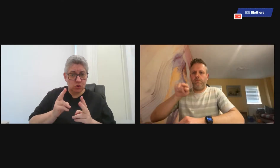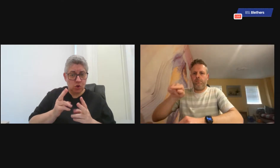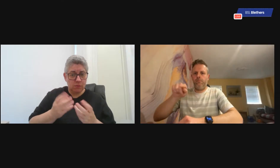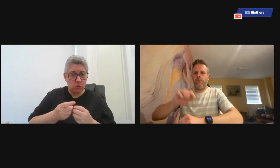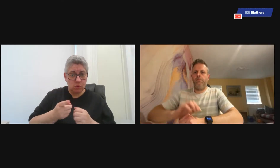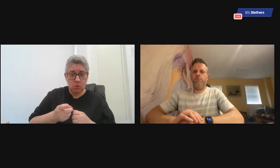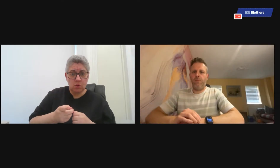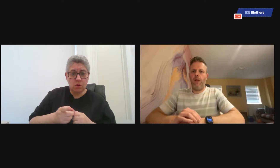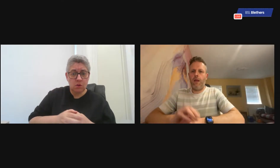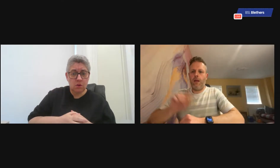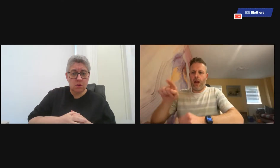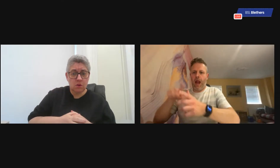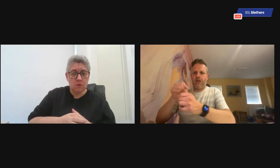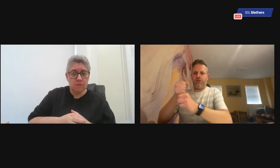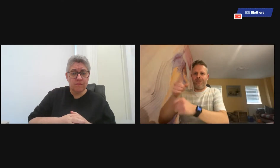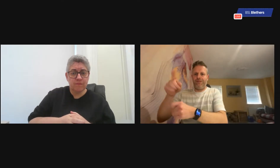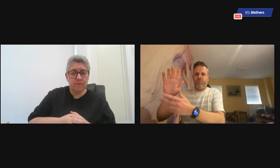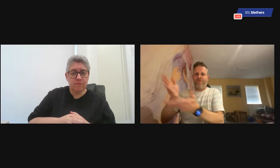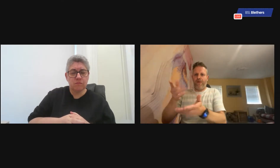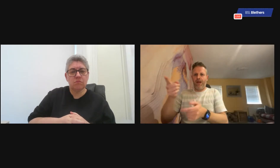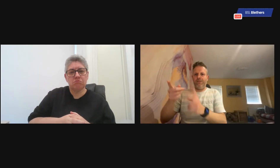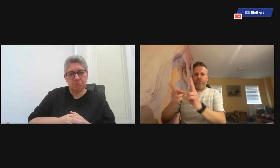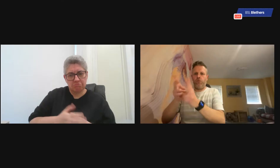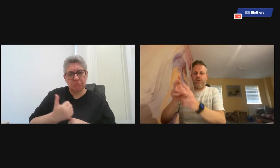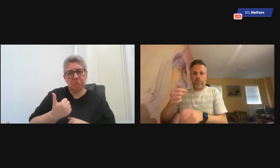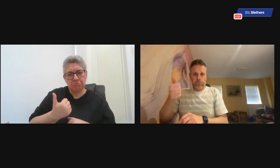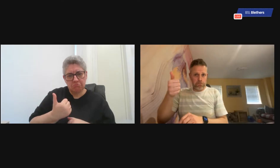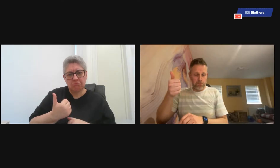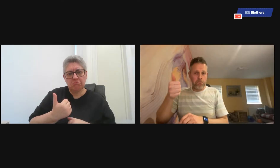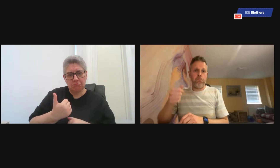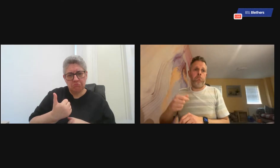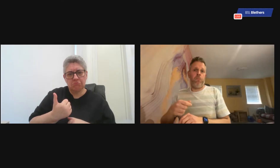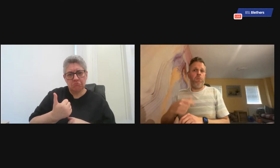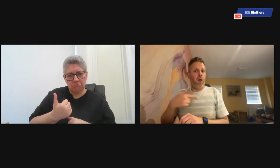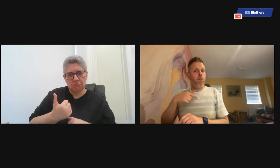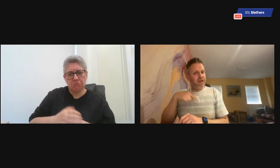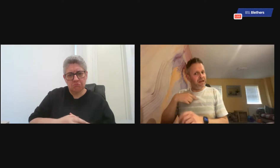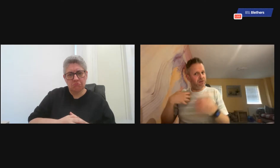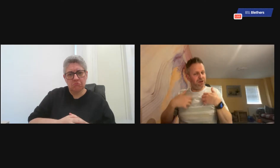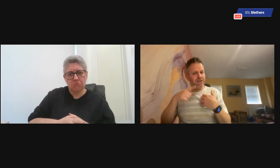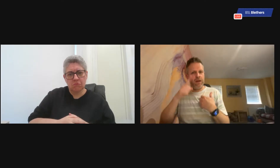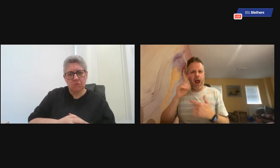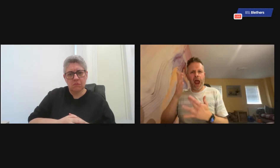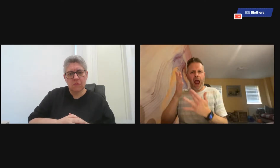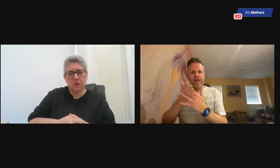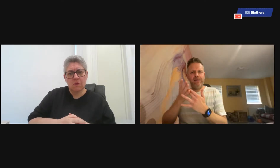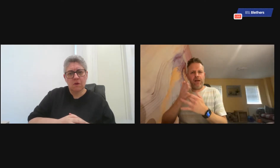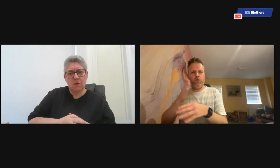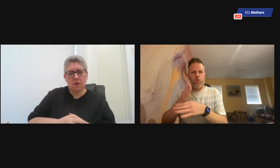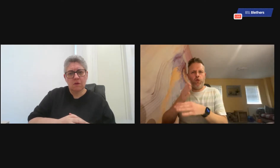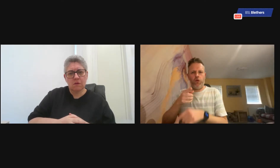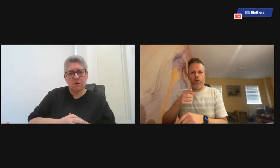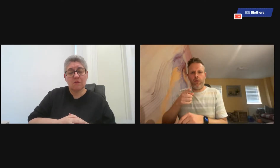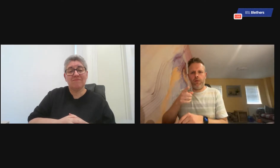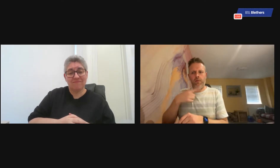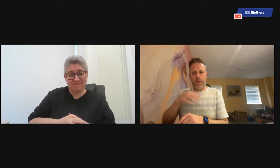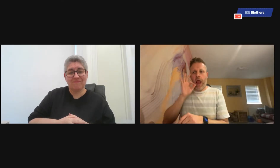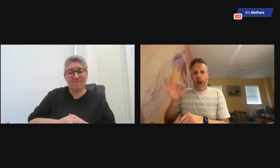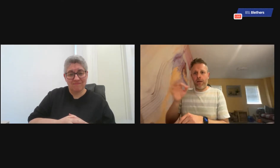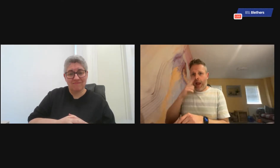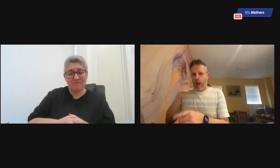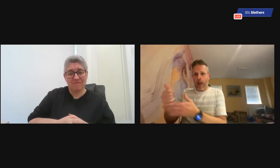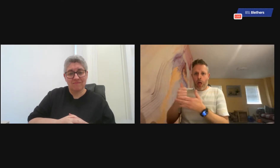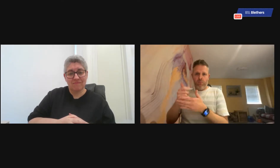assuming they provided interpreters for this, did they, Nathan? Yes, they did. The agency provided an interpreter, which was great. And it was really